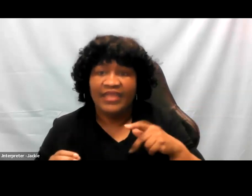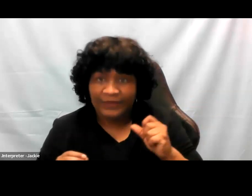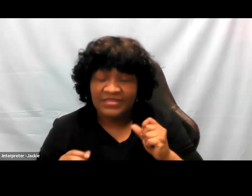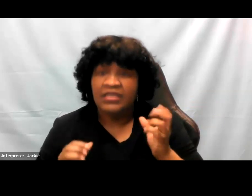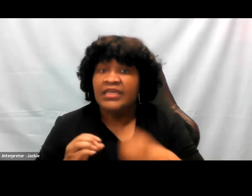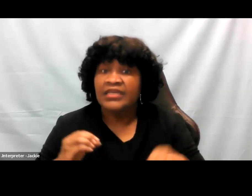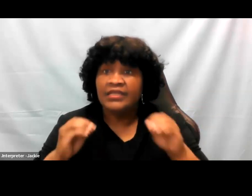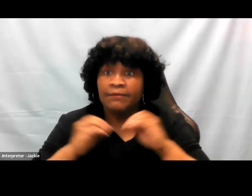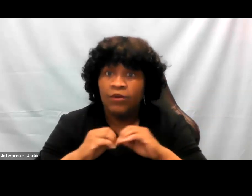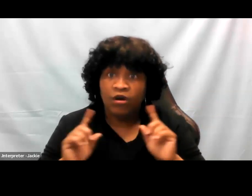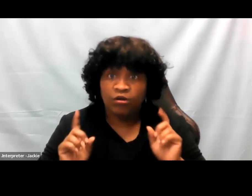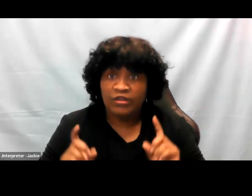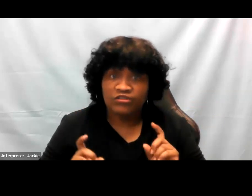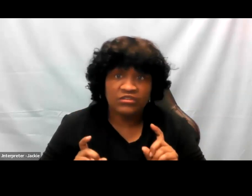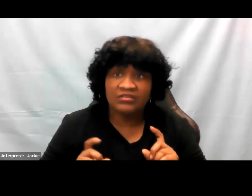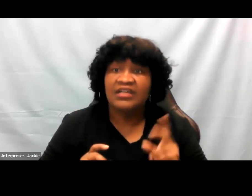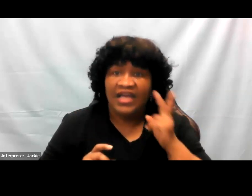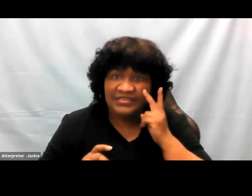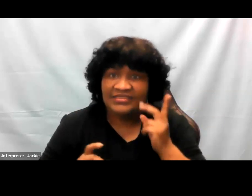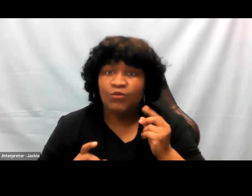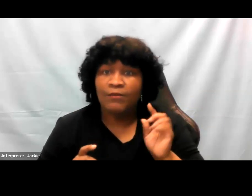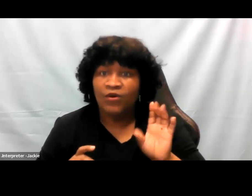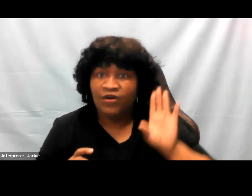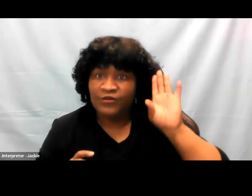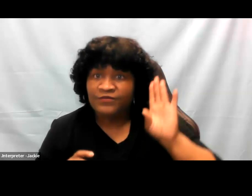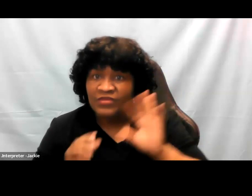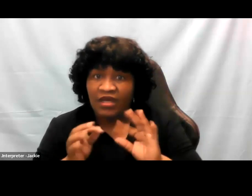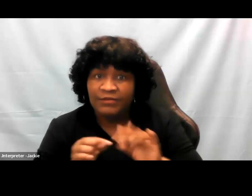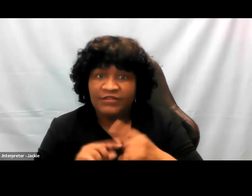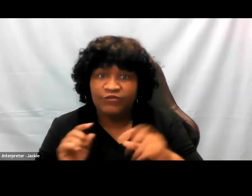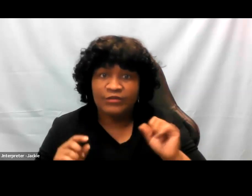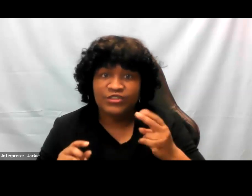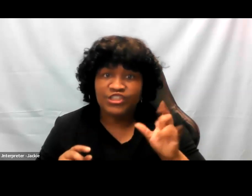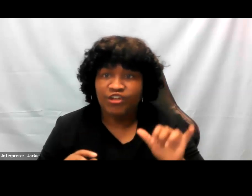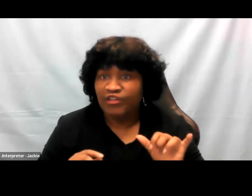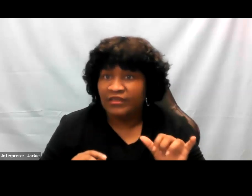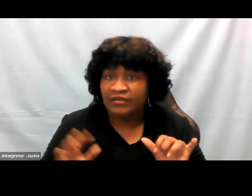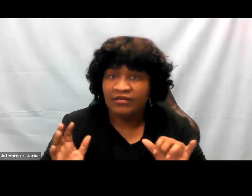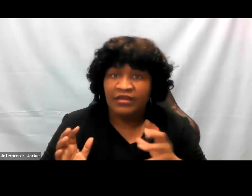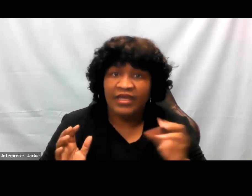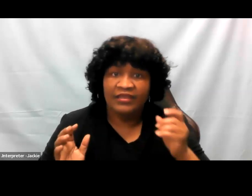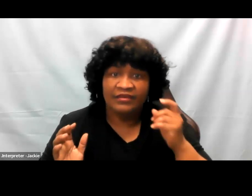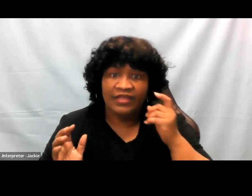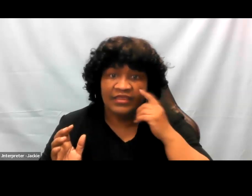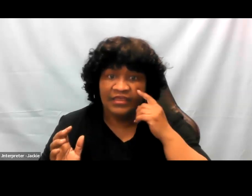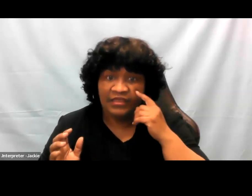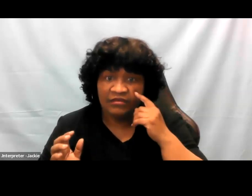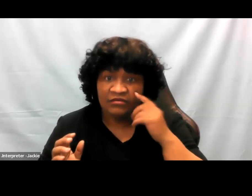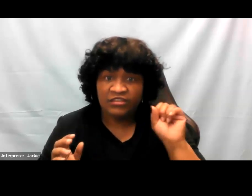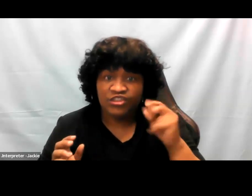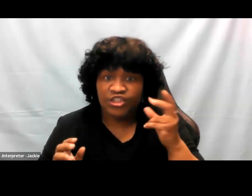more questions. And then, I see one comment from Sherry here, and then we'll move into our discussion. I think